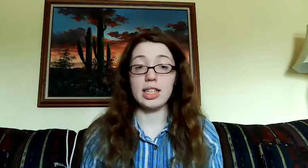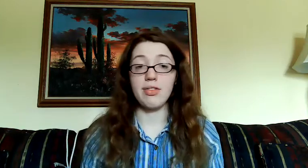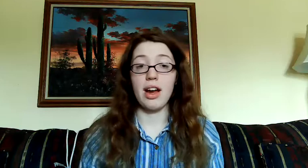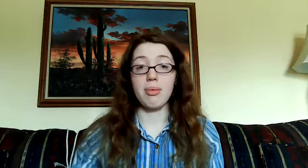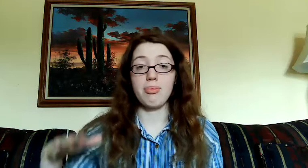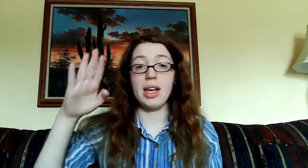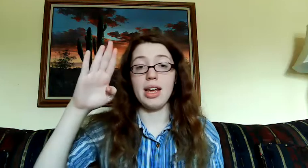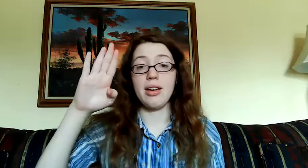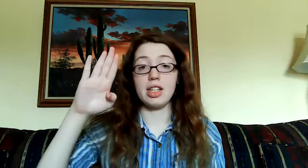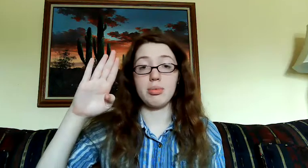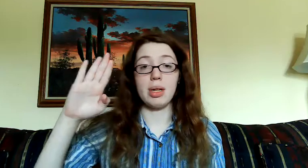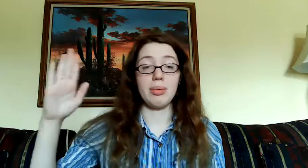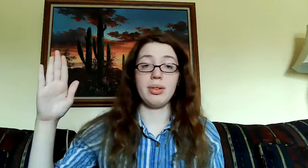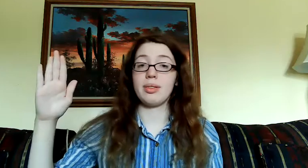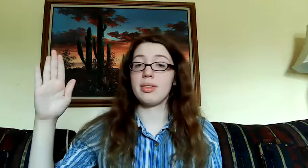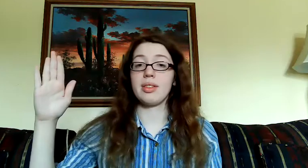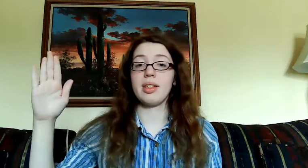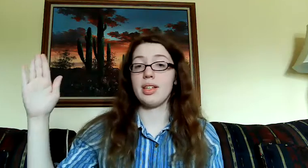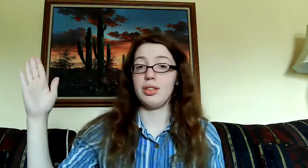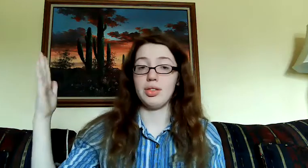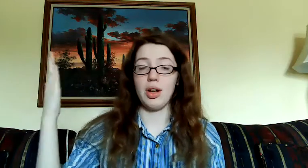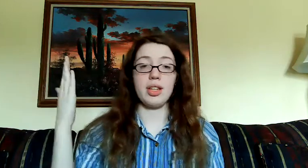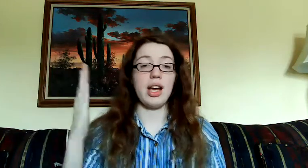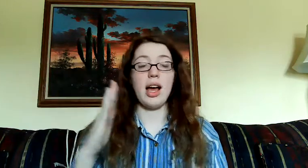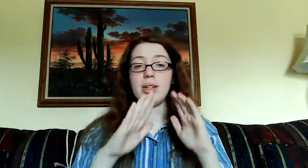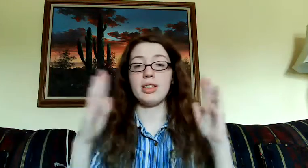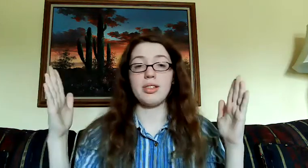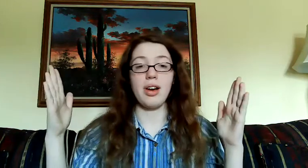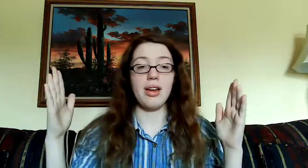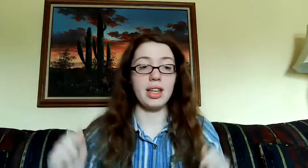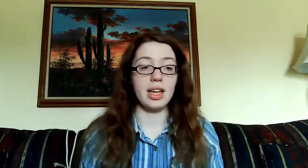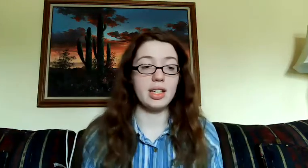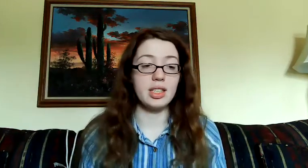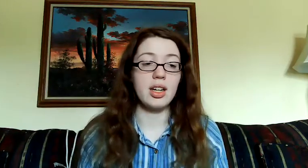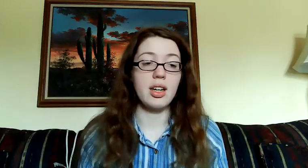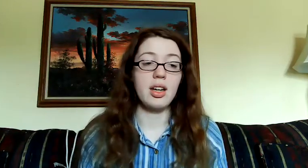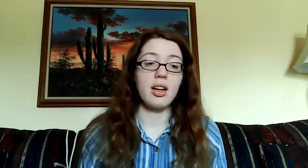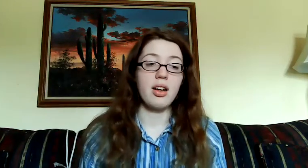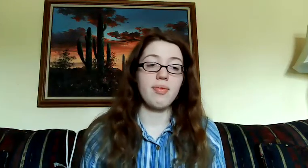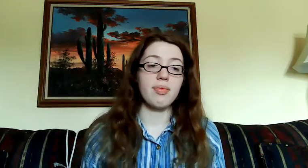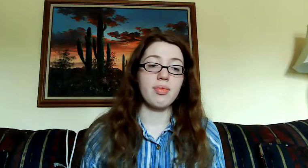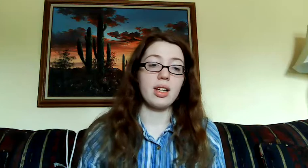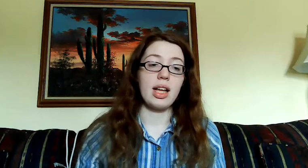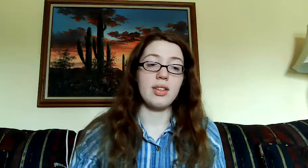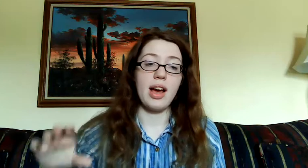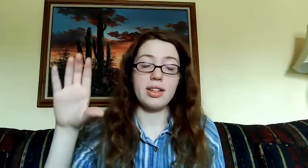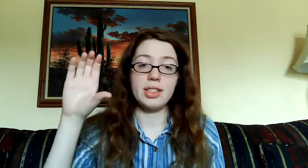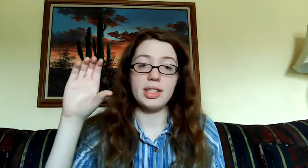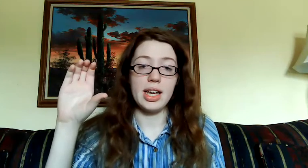Classifier B, which people use all the time to describe things. Classifier C.